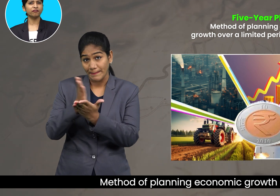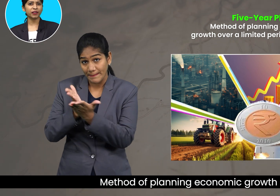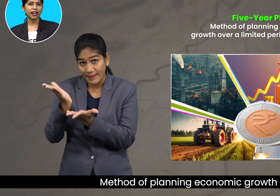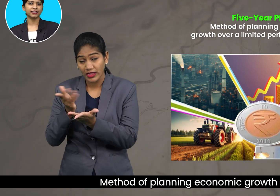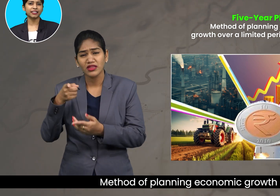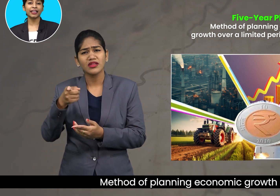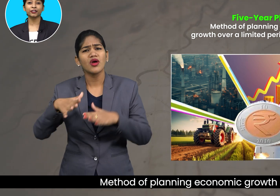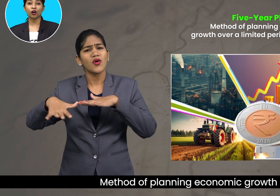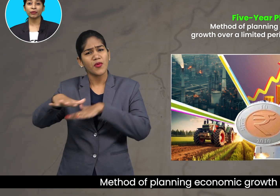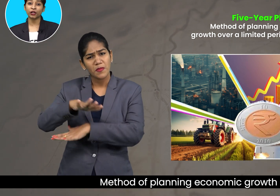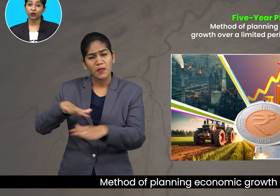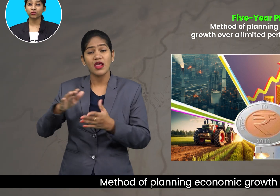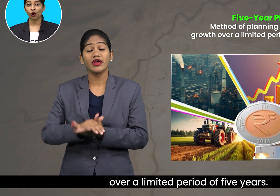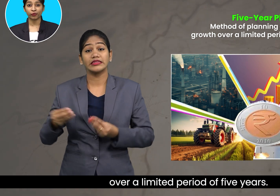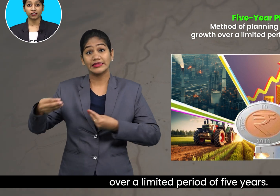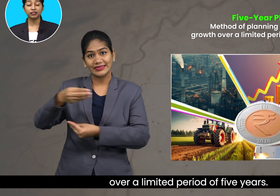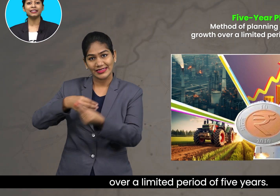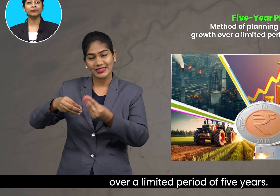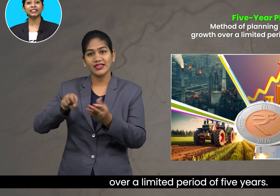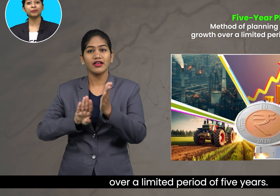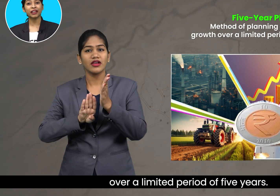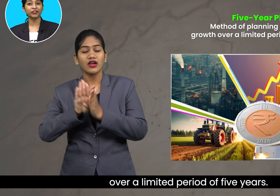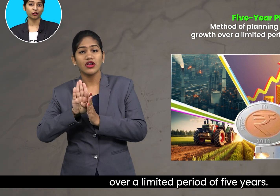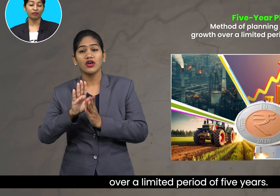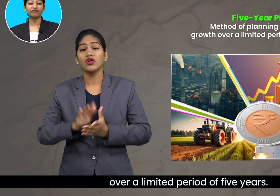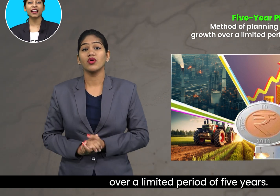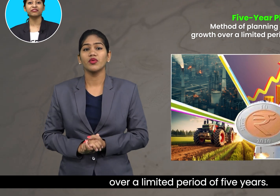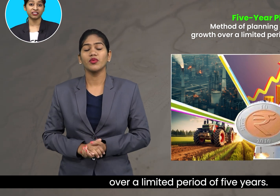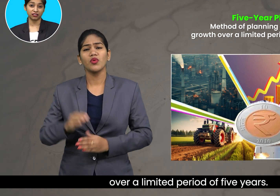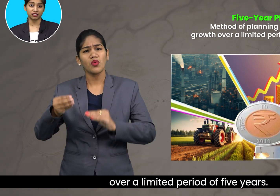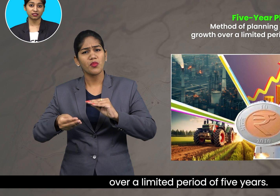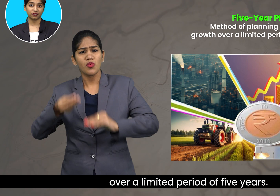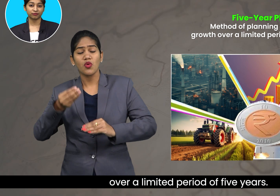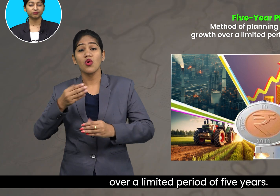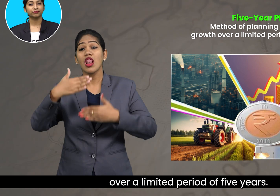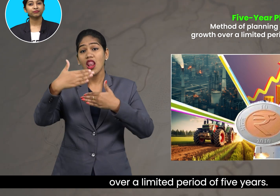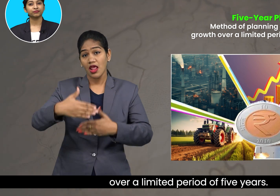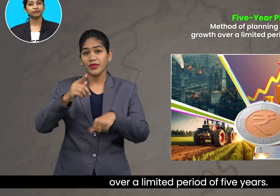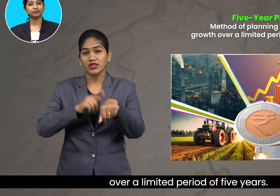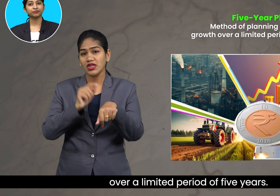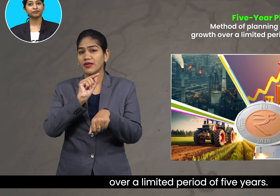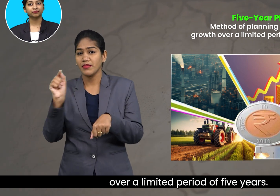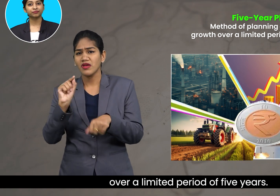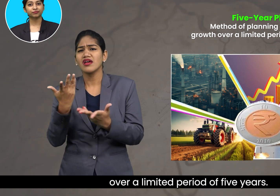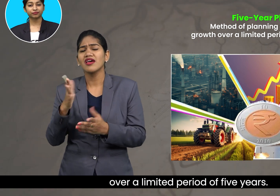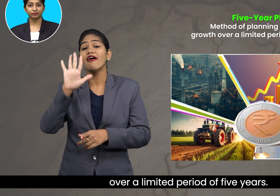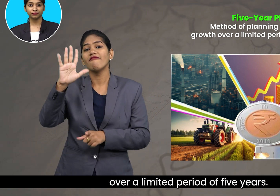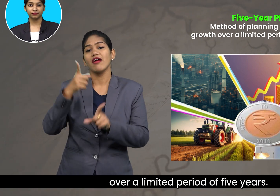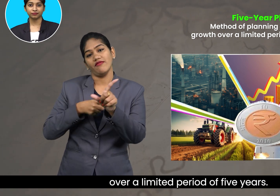method of planning economic growth over a limited period of 5 years.